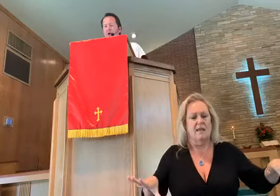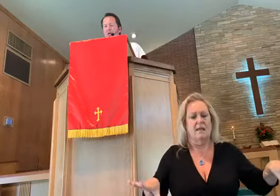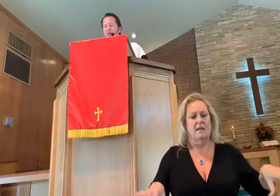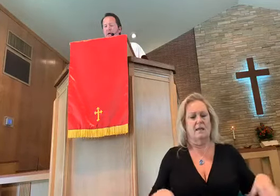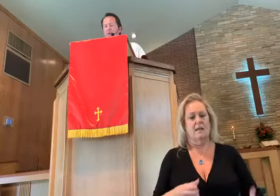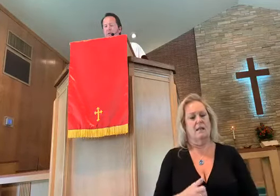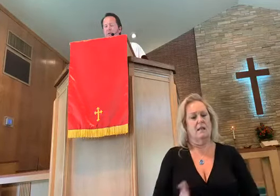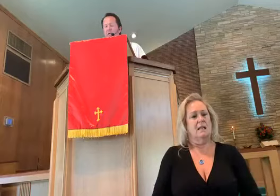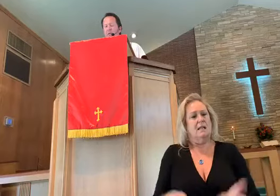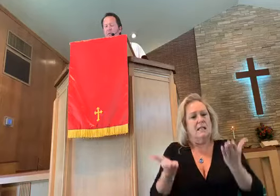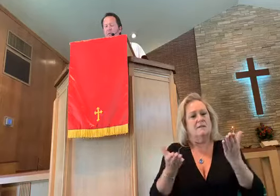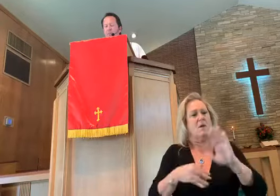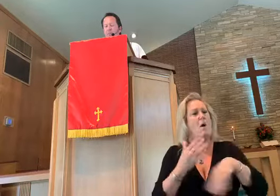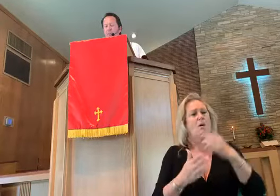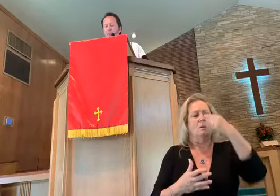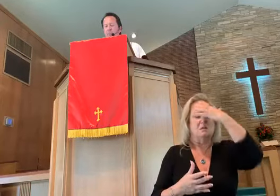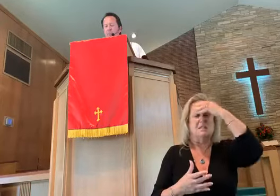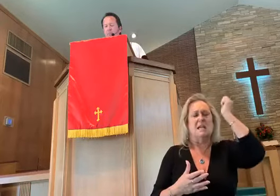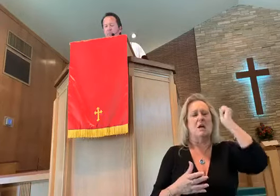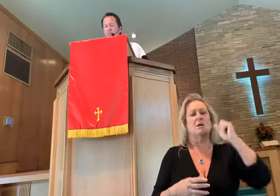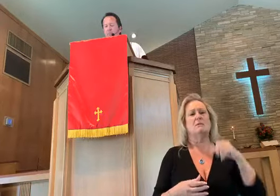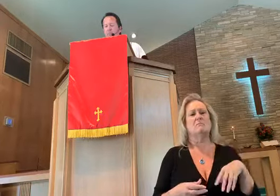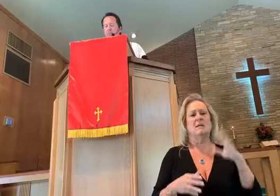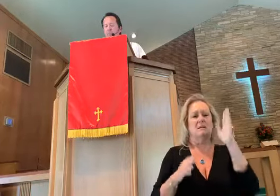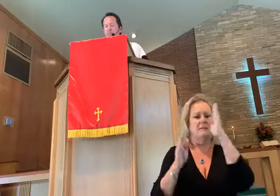lifts all doubt and gloom,